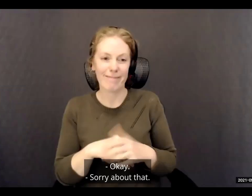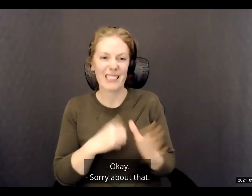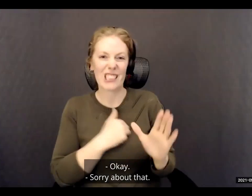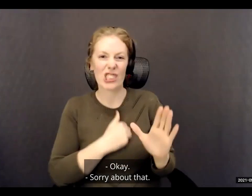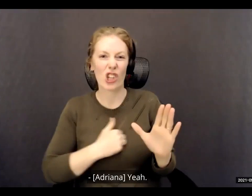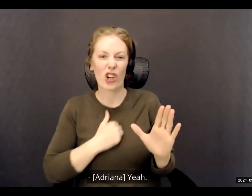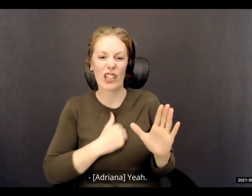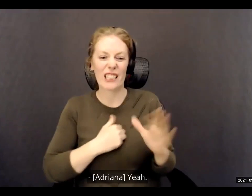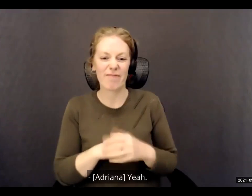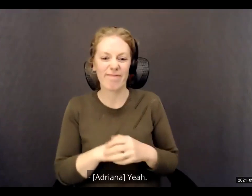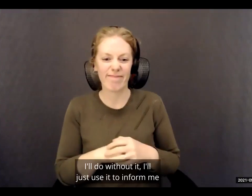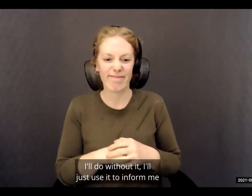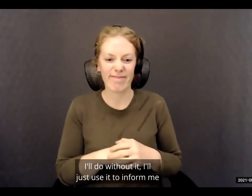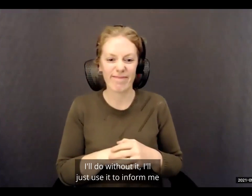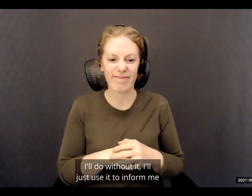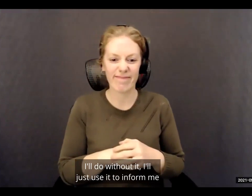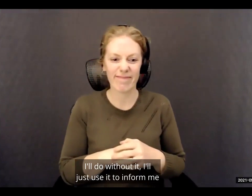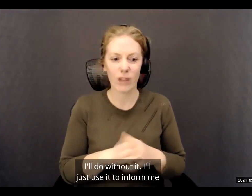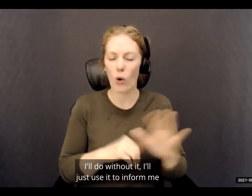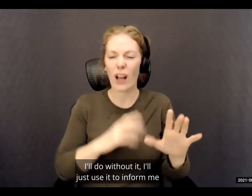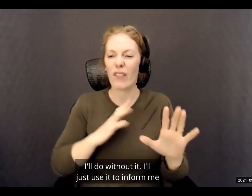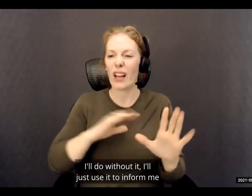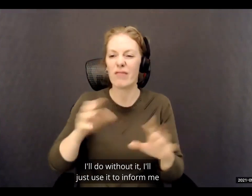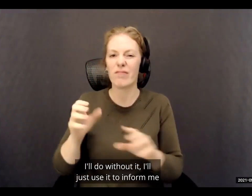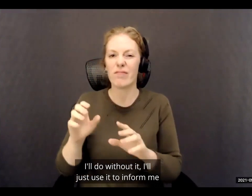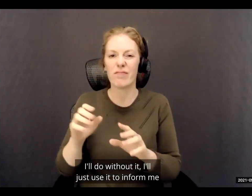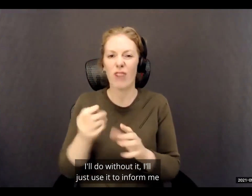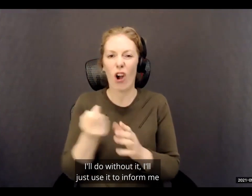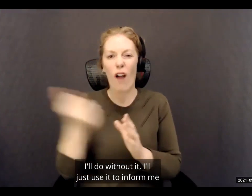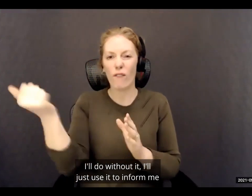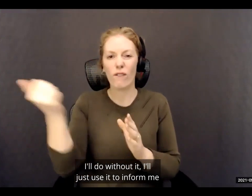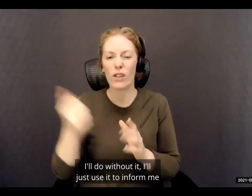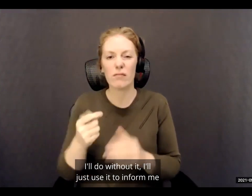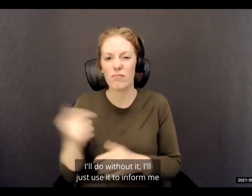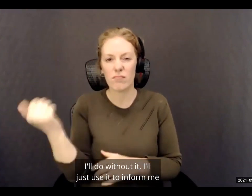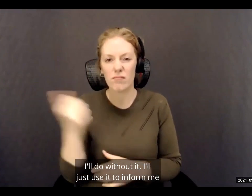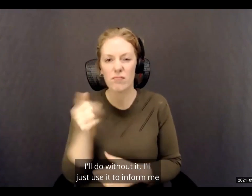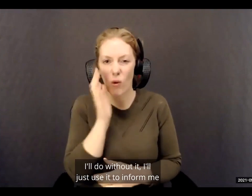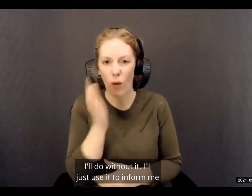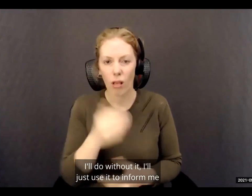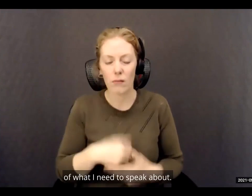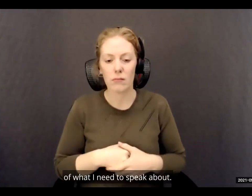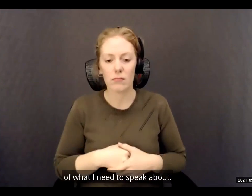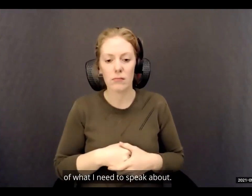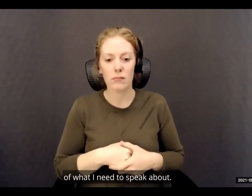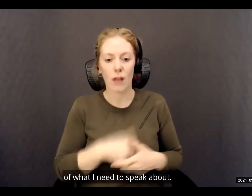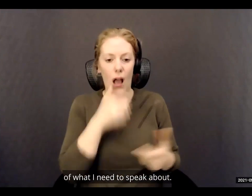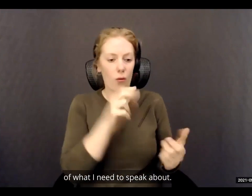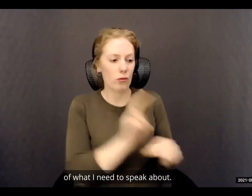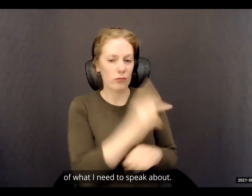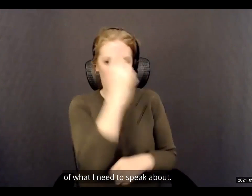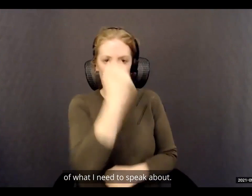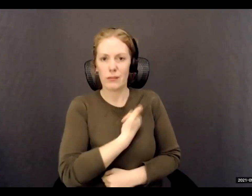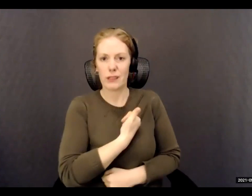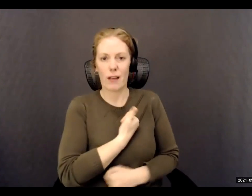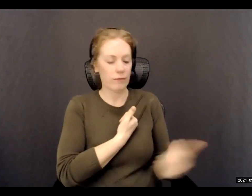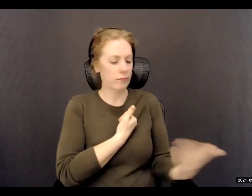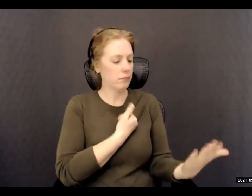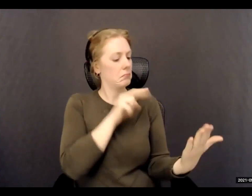that. Yeah, I'll do without it. I'll just use it to inform me of what I need to speak